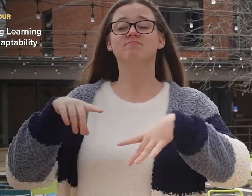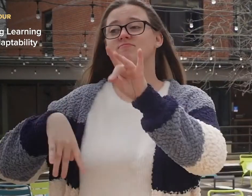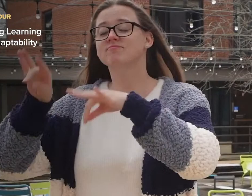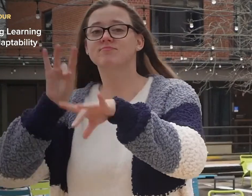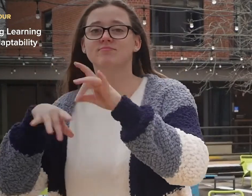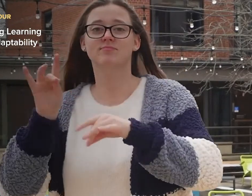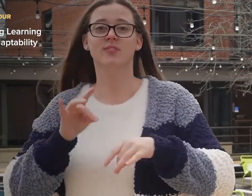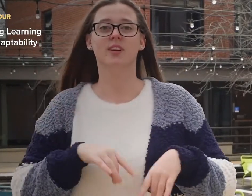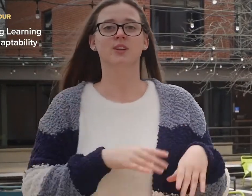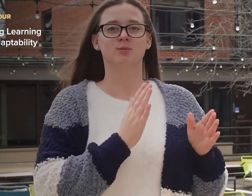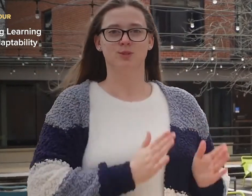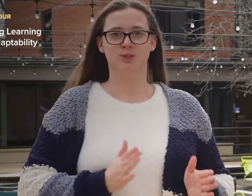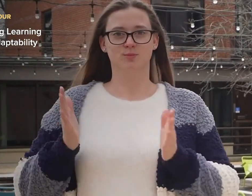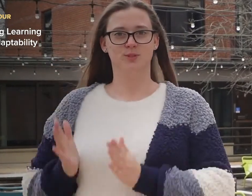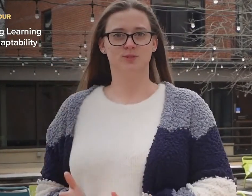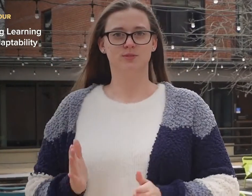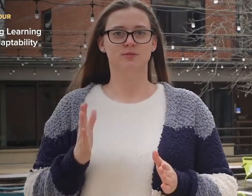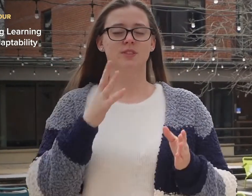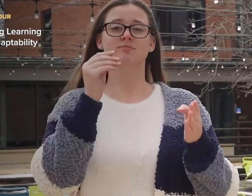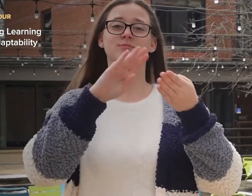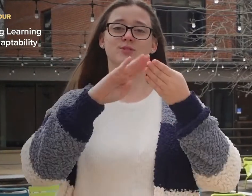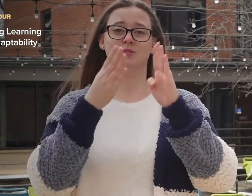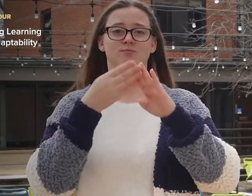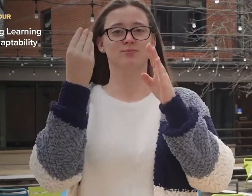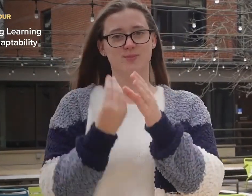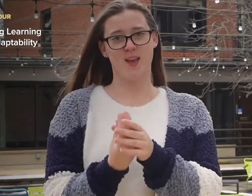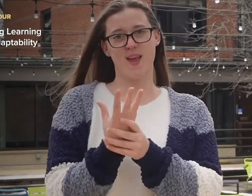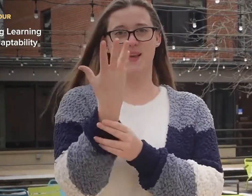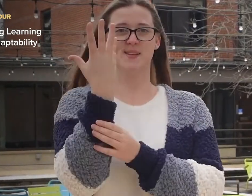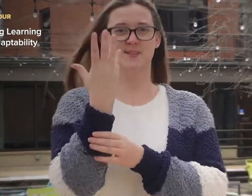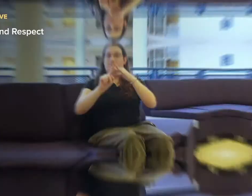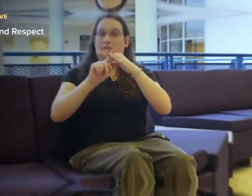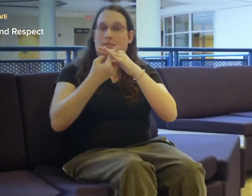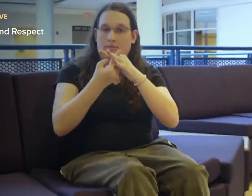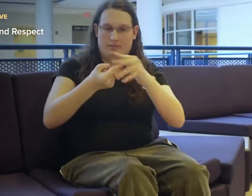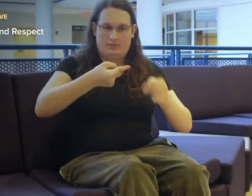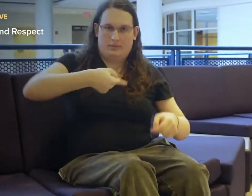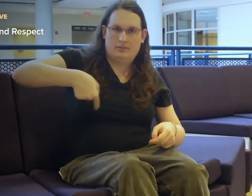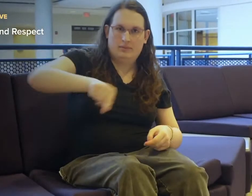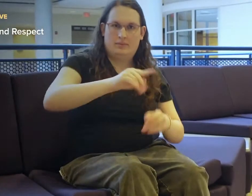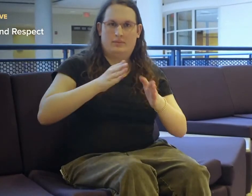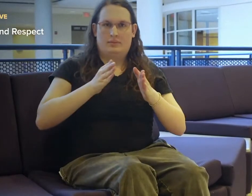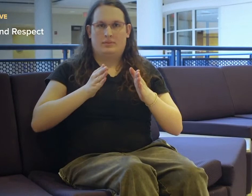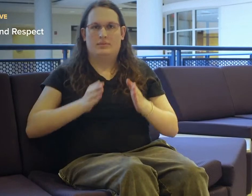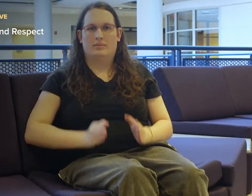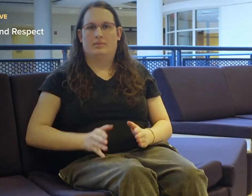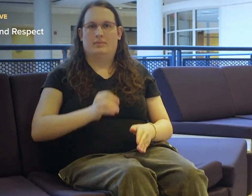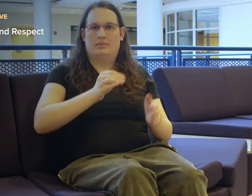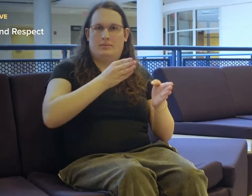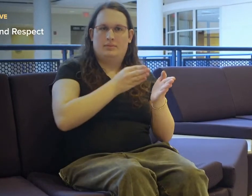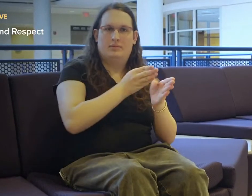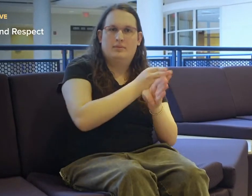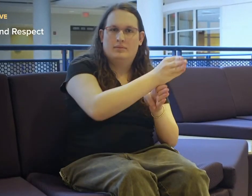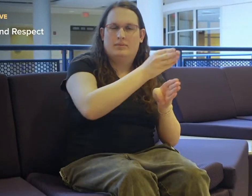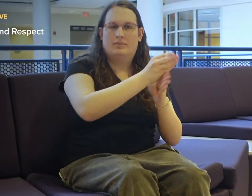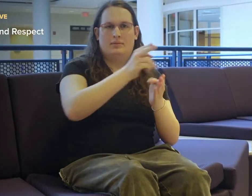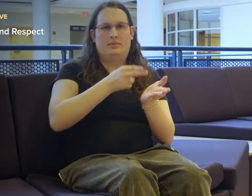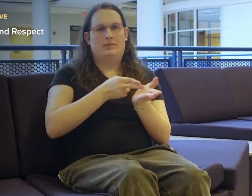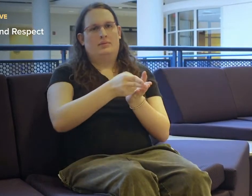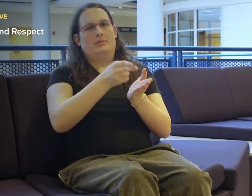research, discovery, and individual and community growth. to act with personal